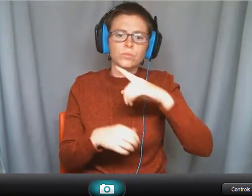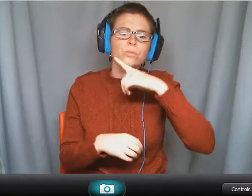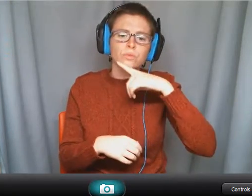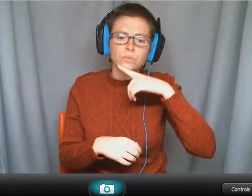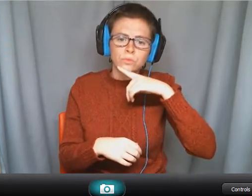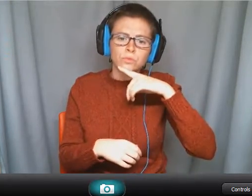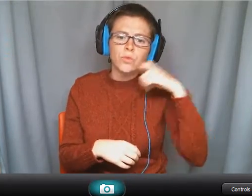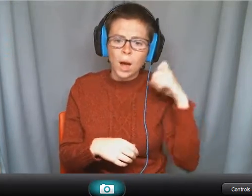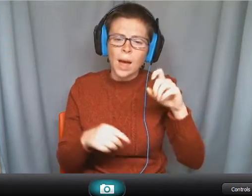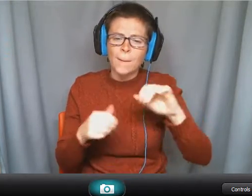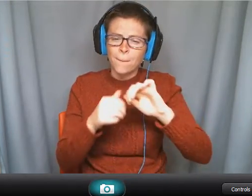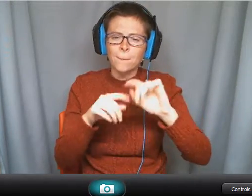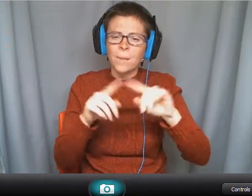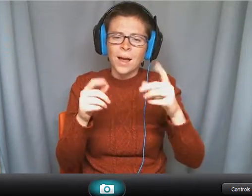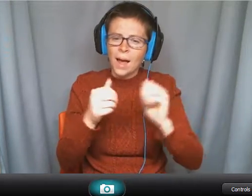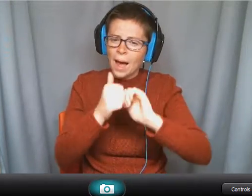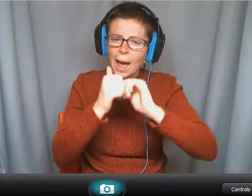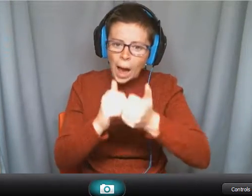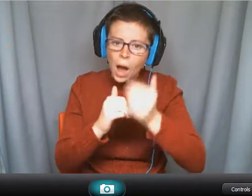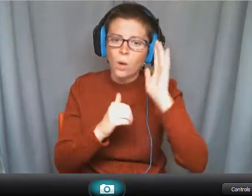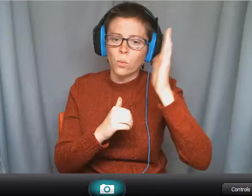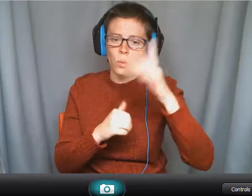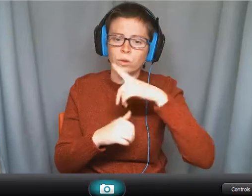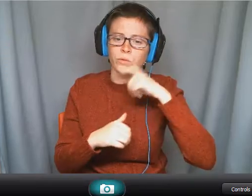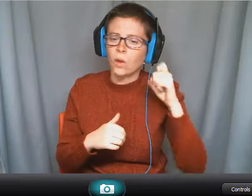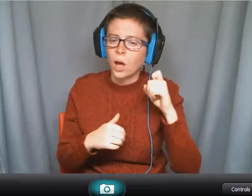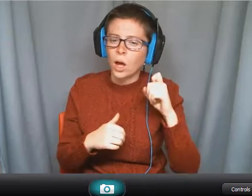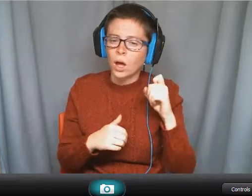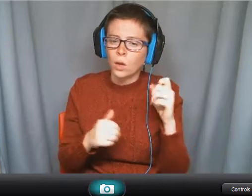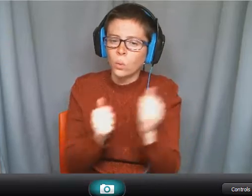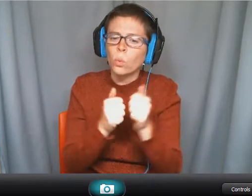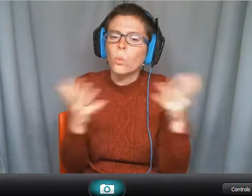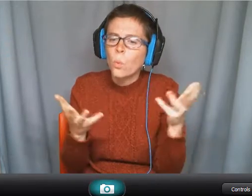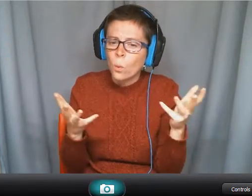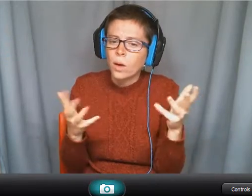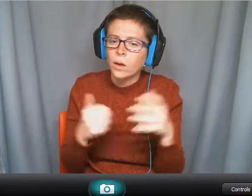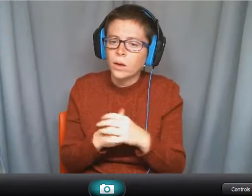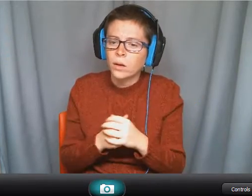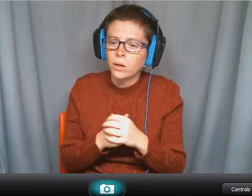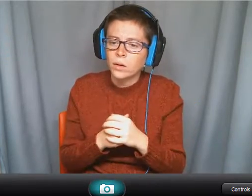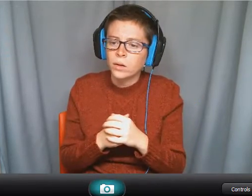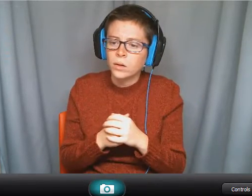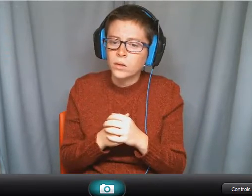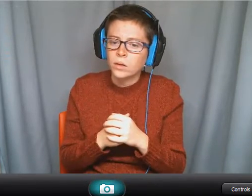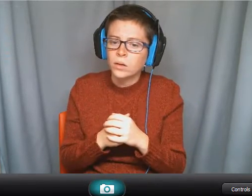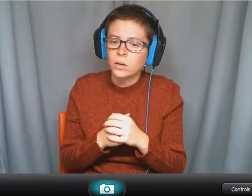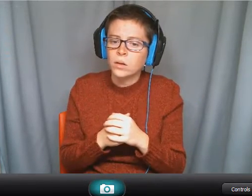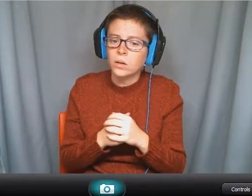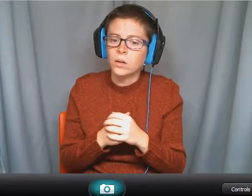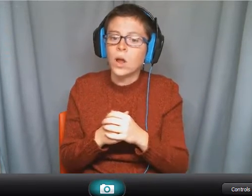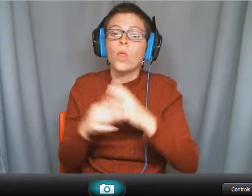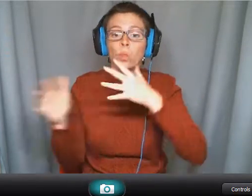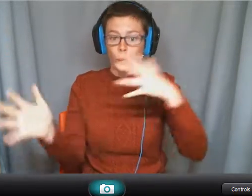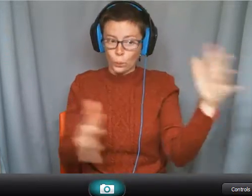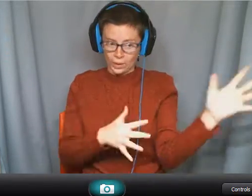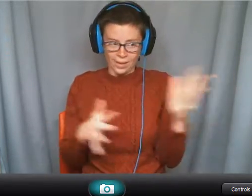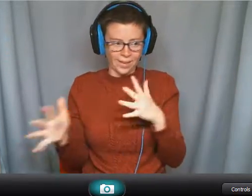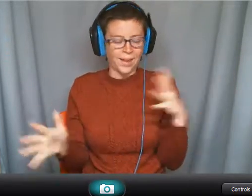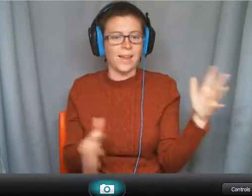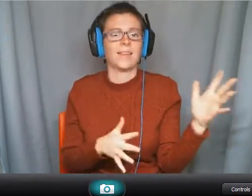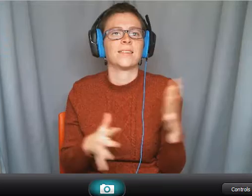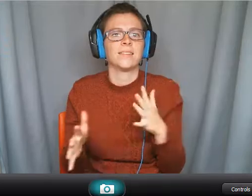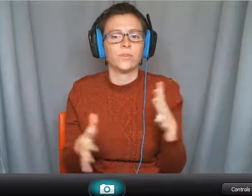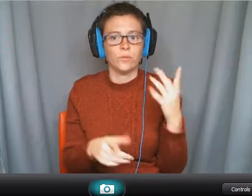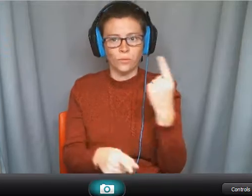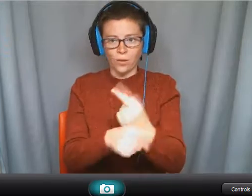though? From the wind. The wind blows, and what happens to all the wetness inside the towels? It blows off.